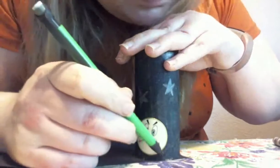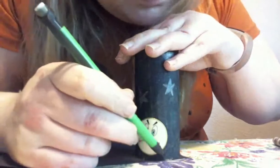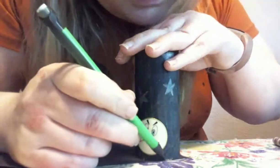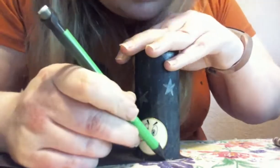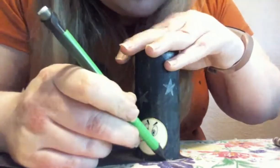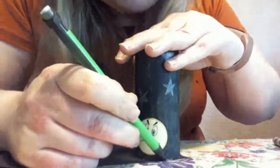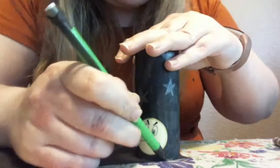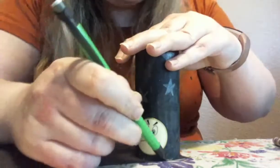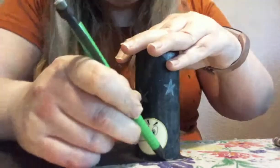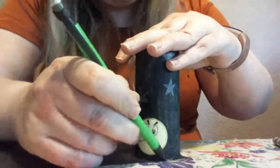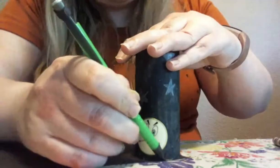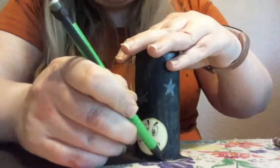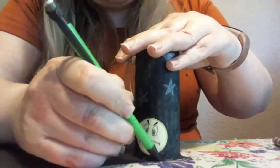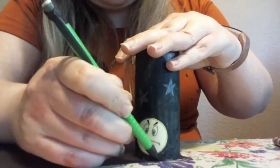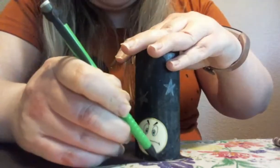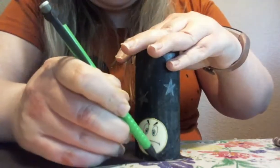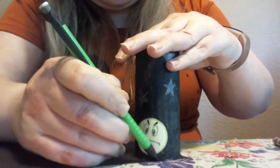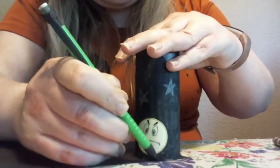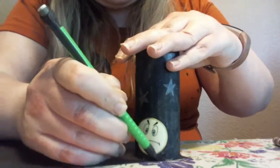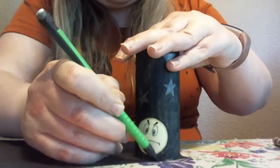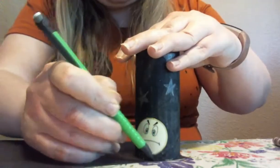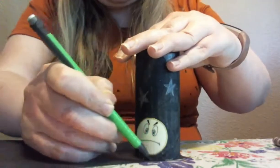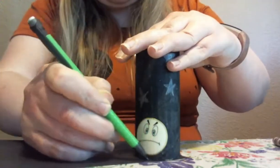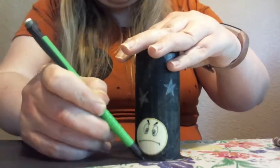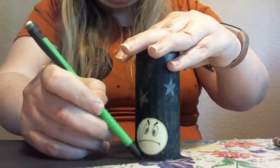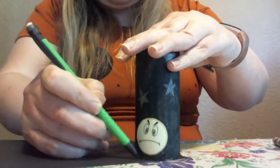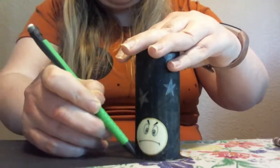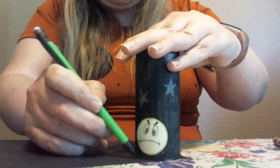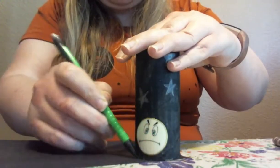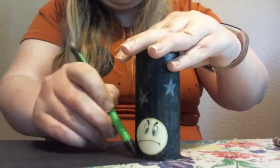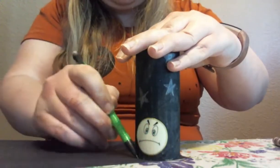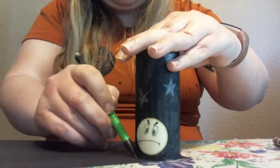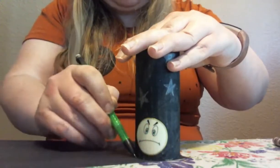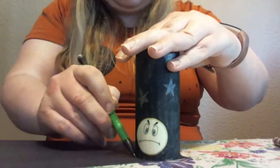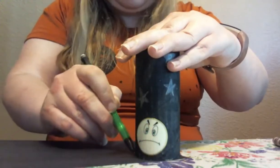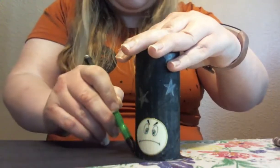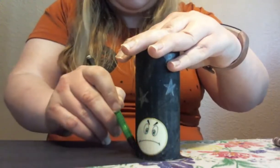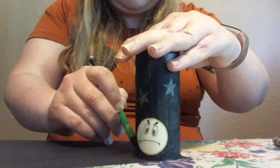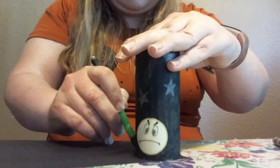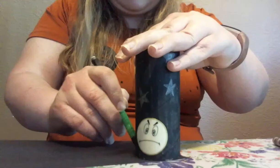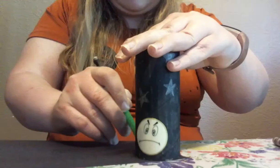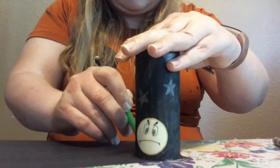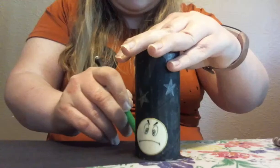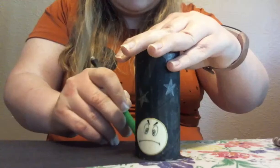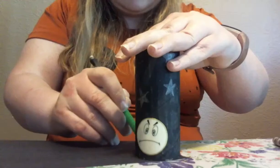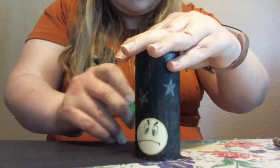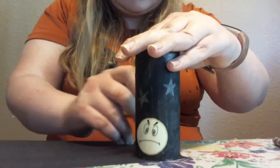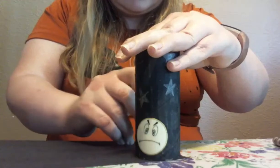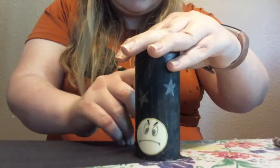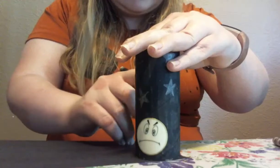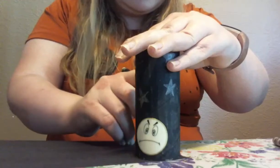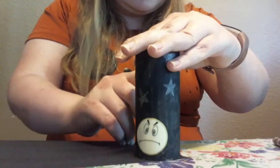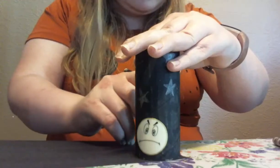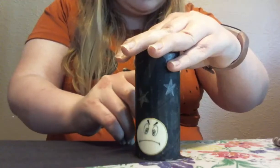make sure that it's nice and tight against your toilet paper tube, and just trace in a circle